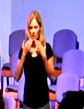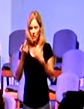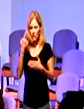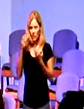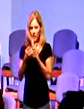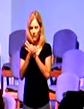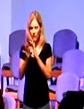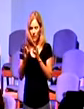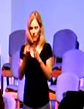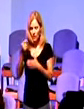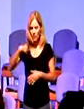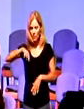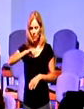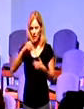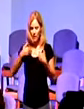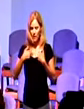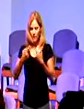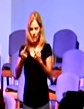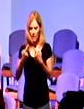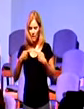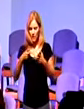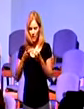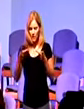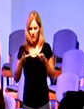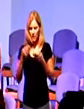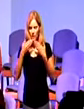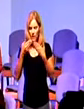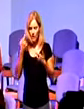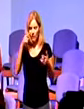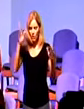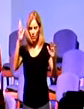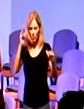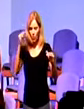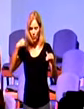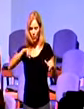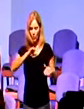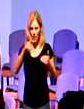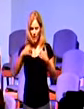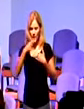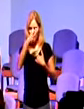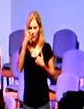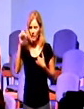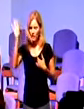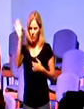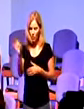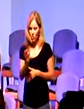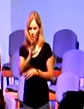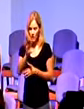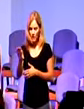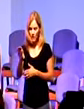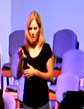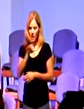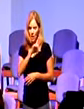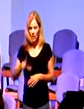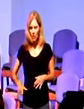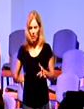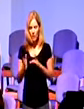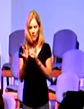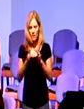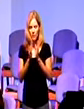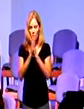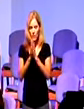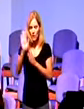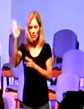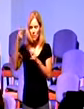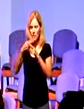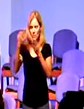the freedom that we have to come to this place. We thank you for the hope that we have because of the cross. And Lord Jesus, we pray that your name